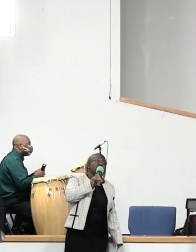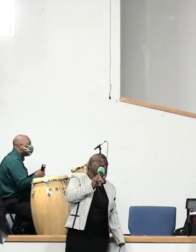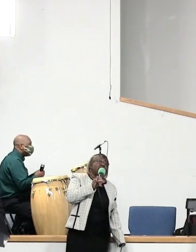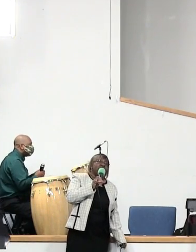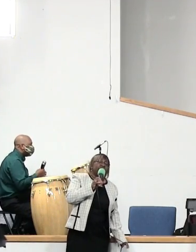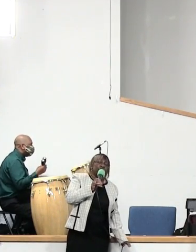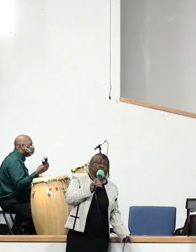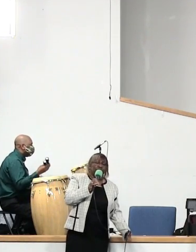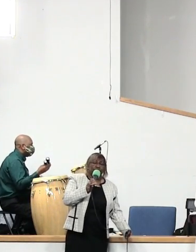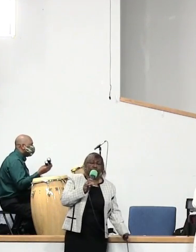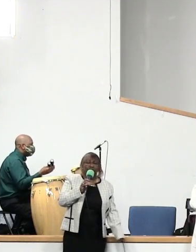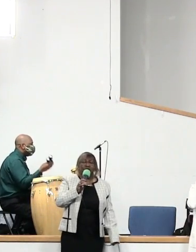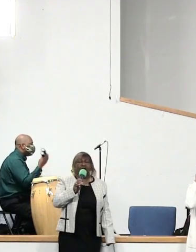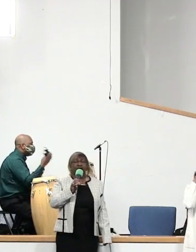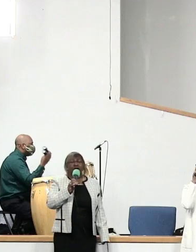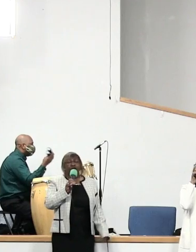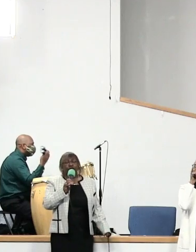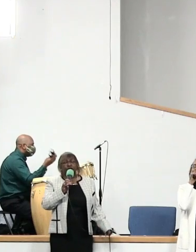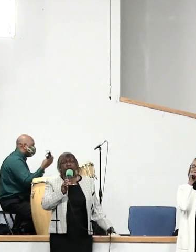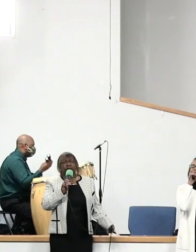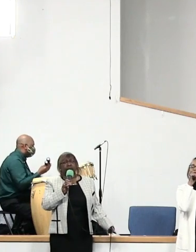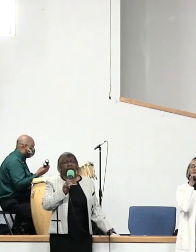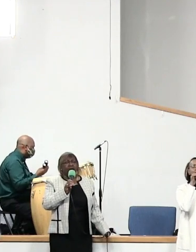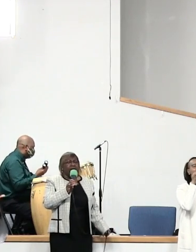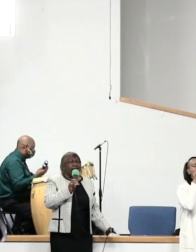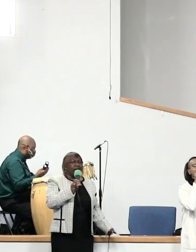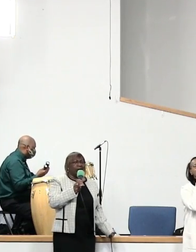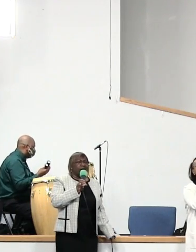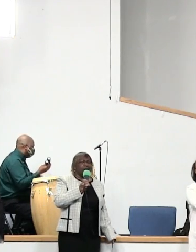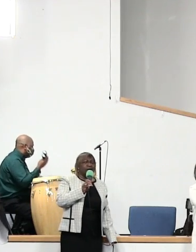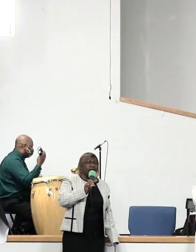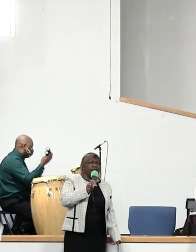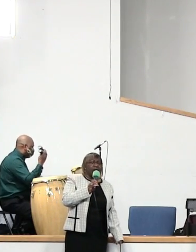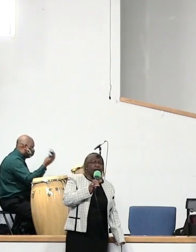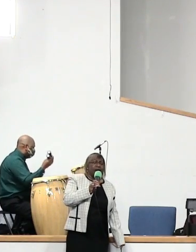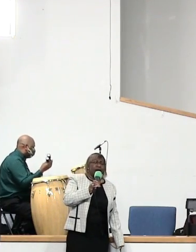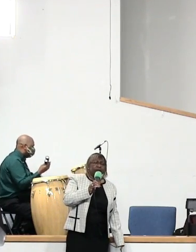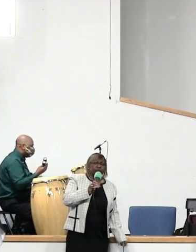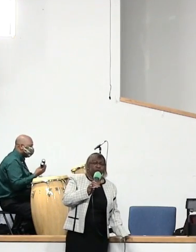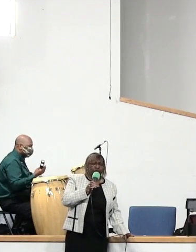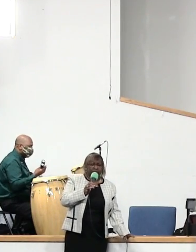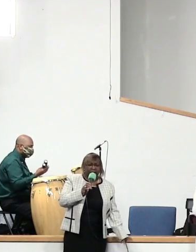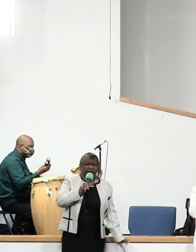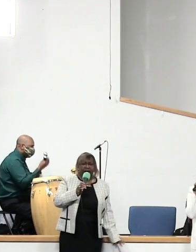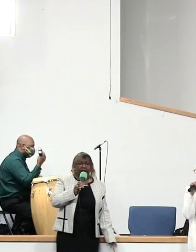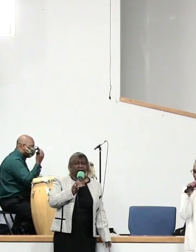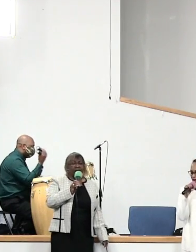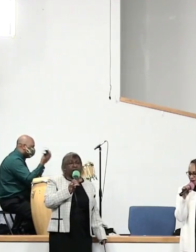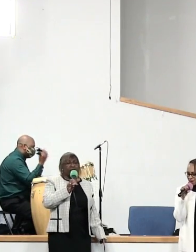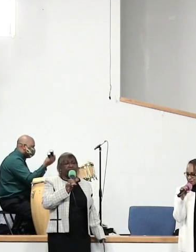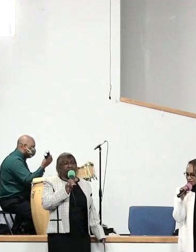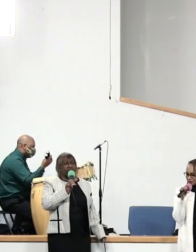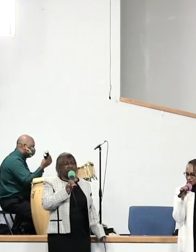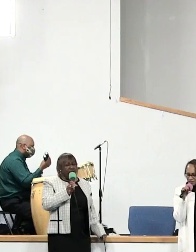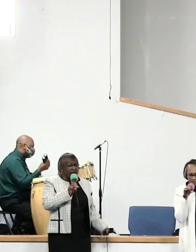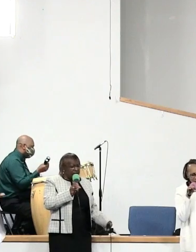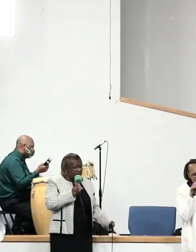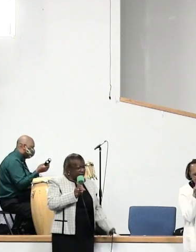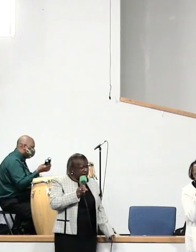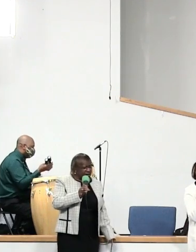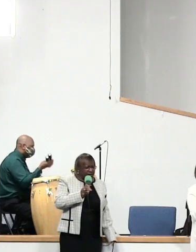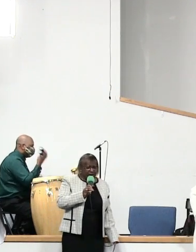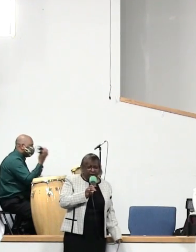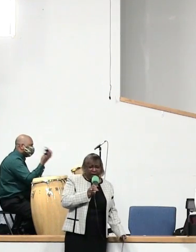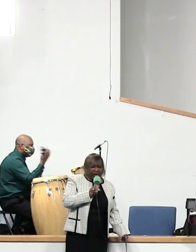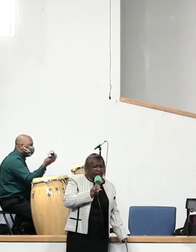Here I am to worship. Here I am. Here I am to bow to a holy